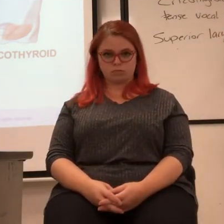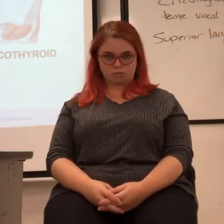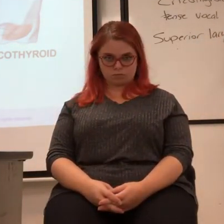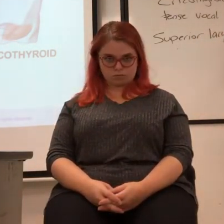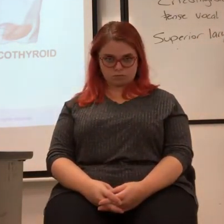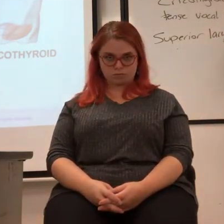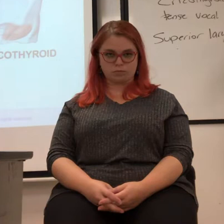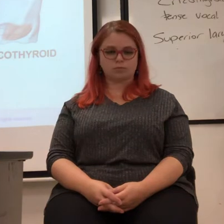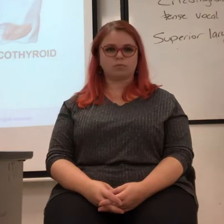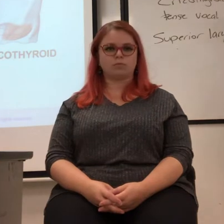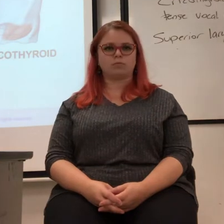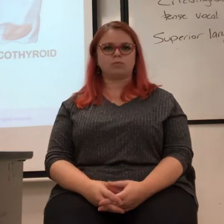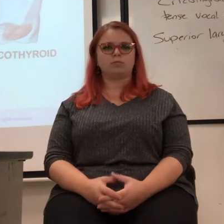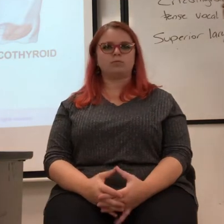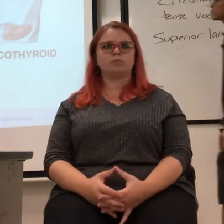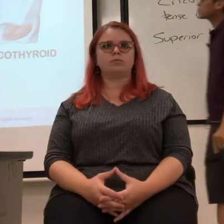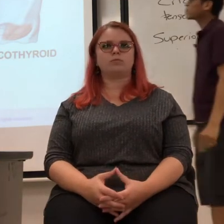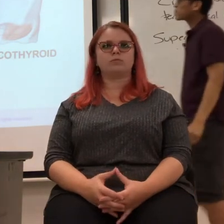Laryngeal nerve.